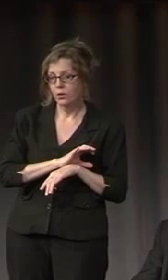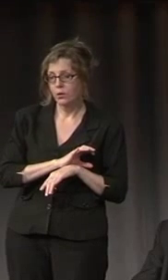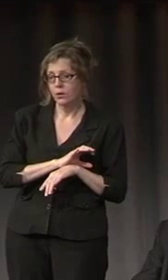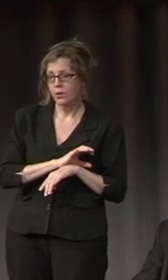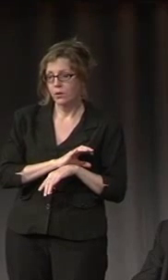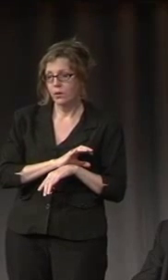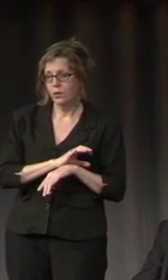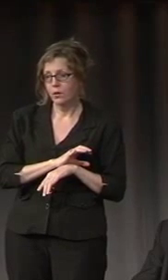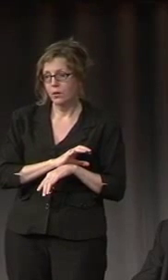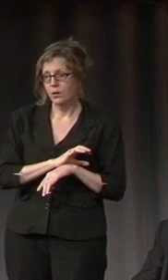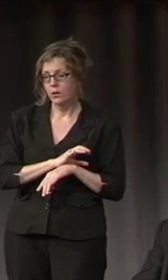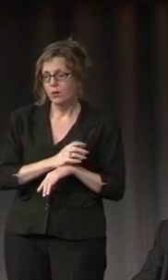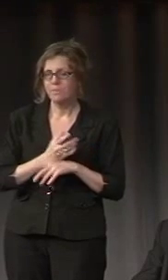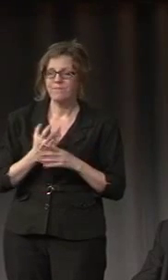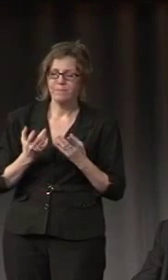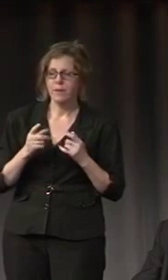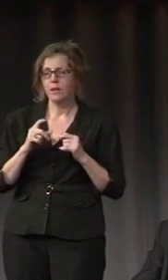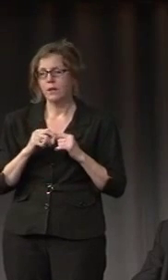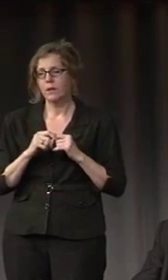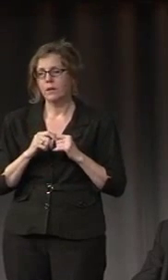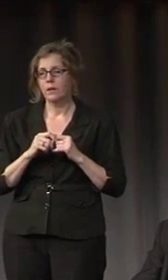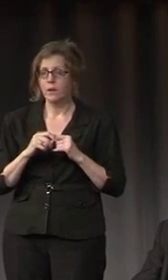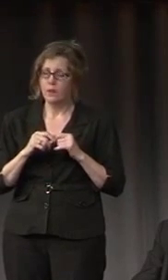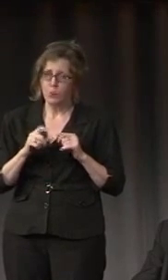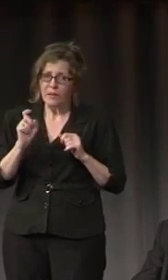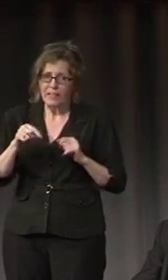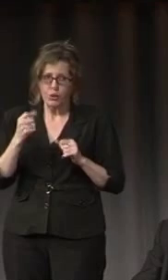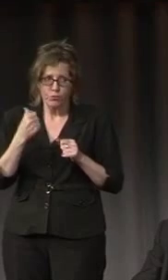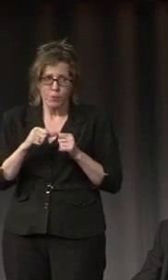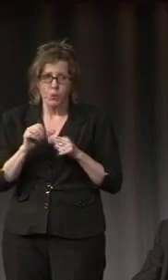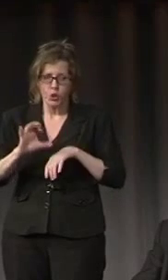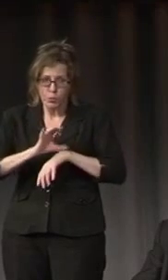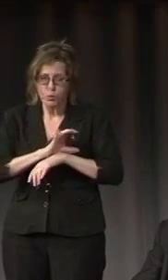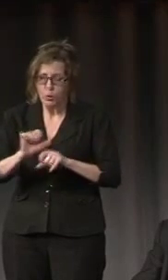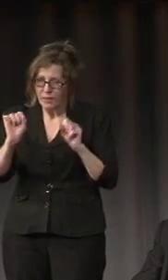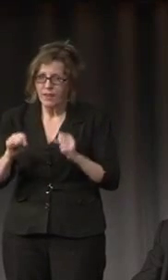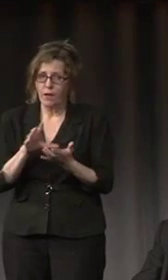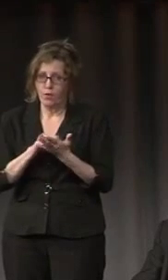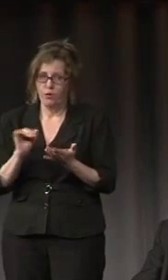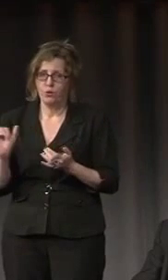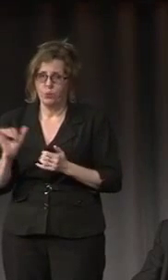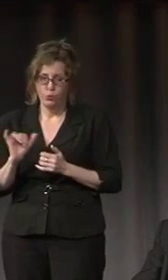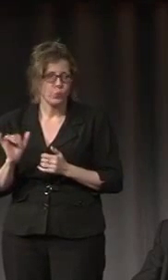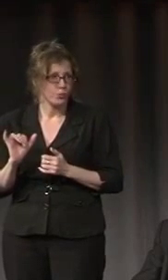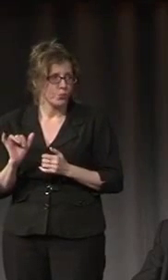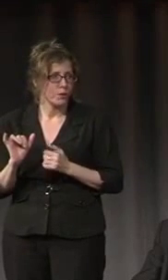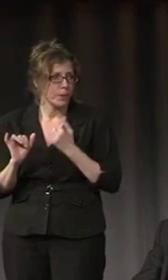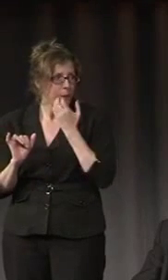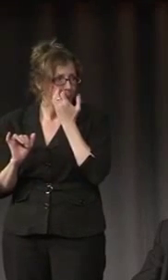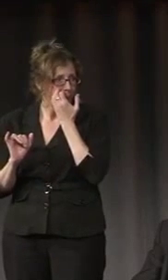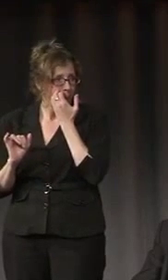too strictly. Computers can also learn. There is a lot of machine learning